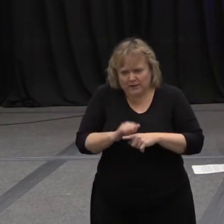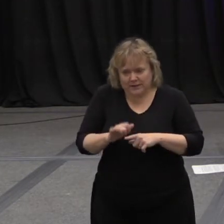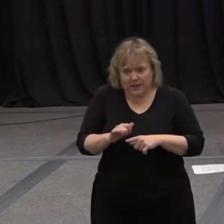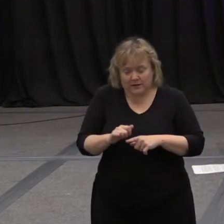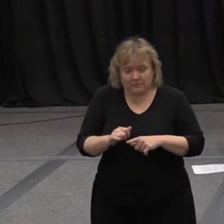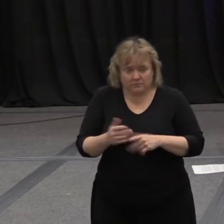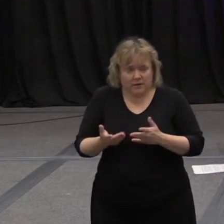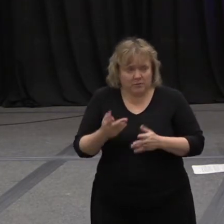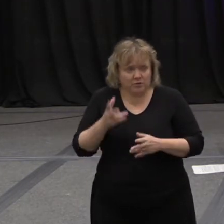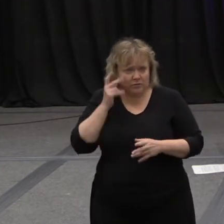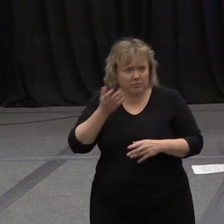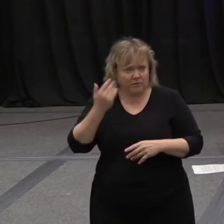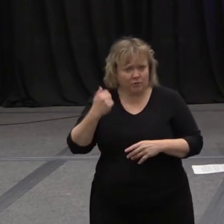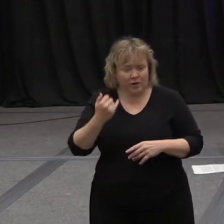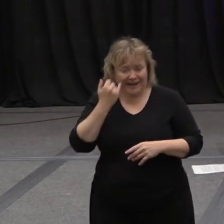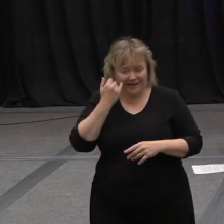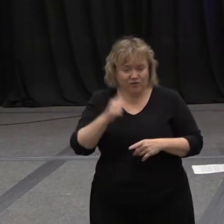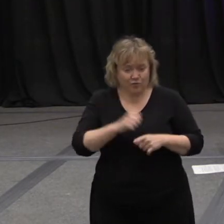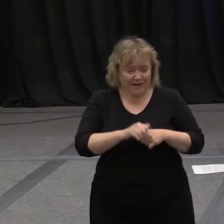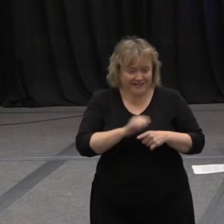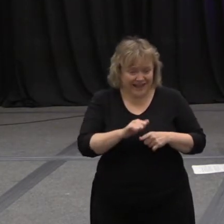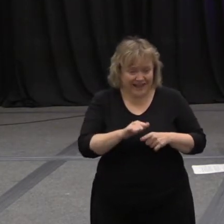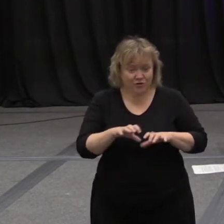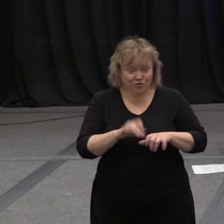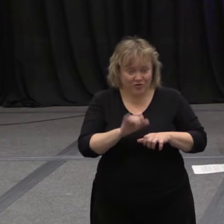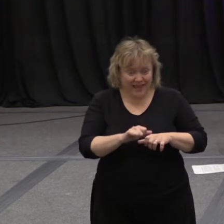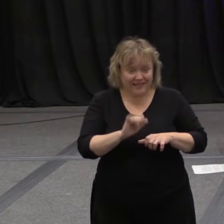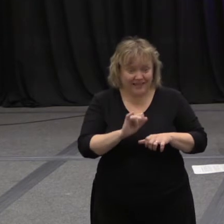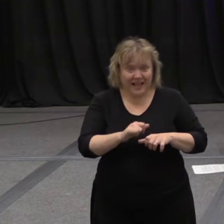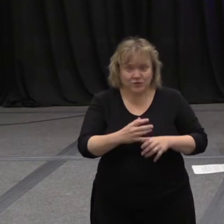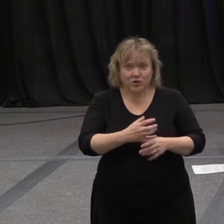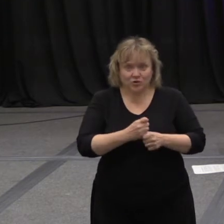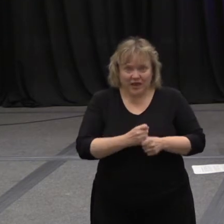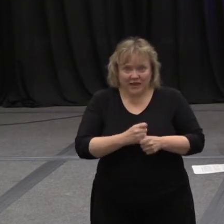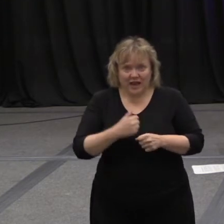get. So if I constantly sitting and I hate this,